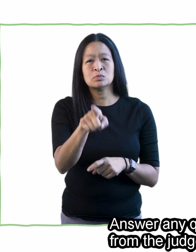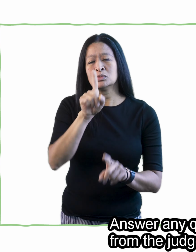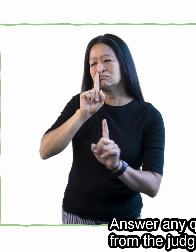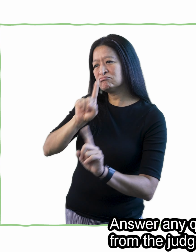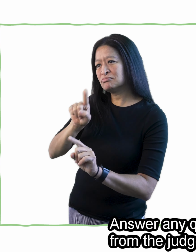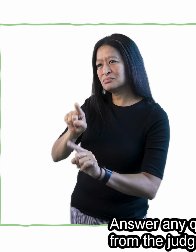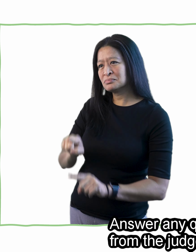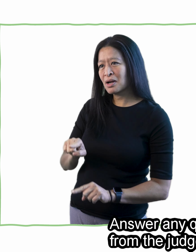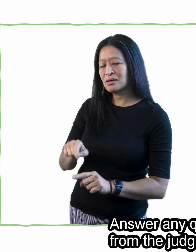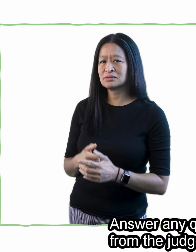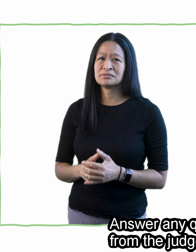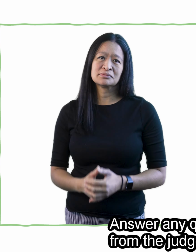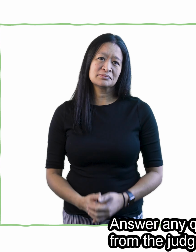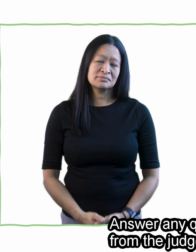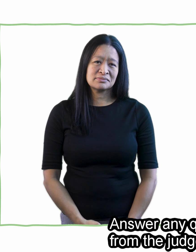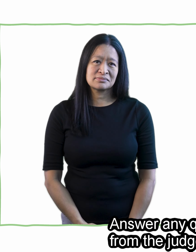from the judge honestly.